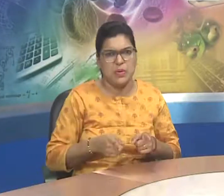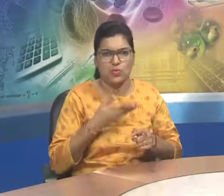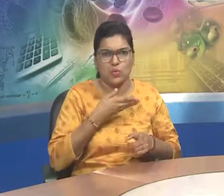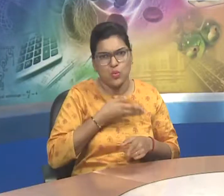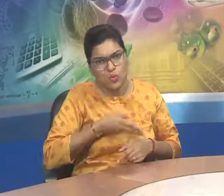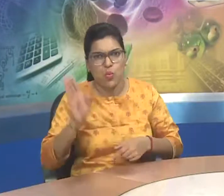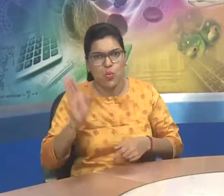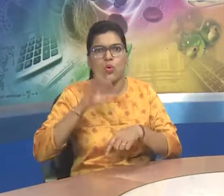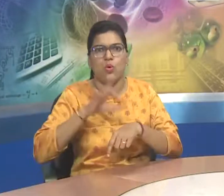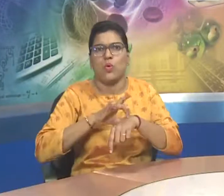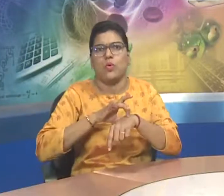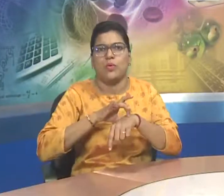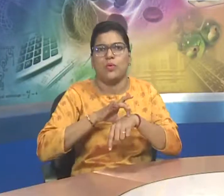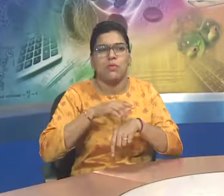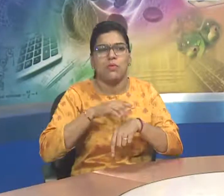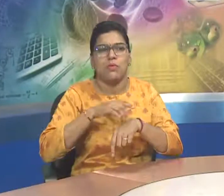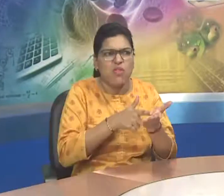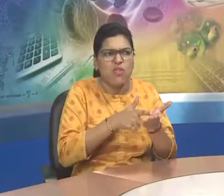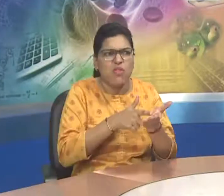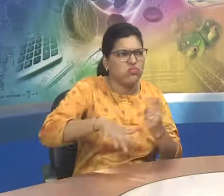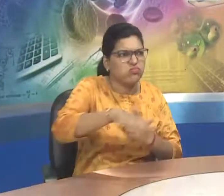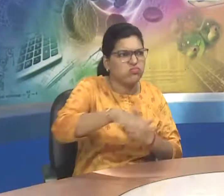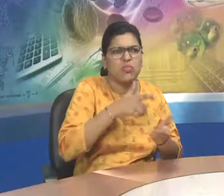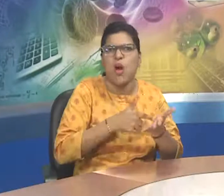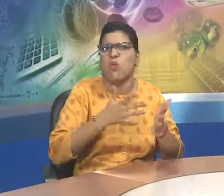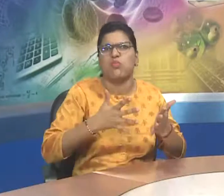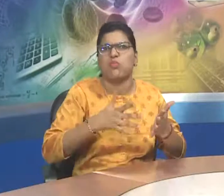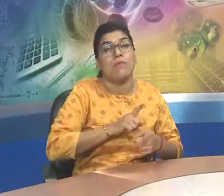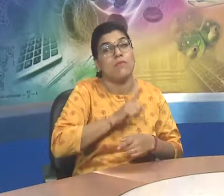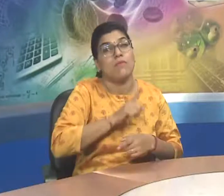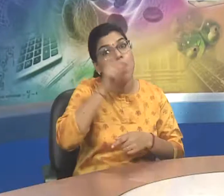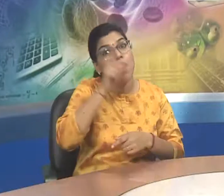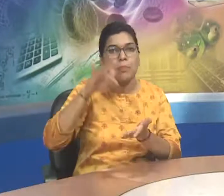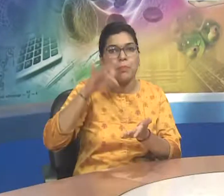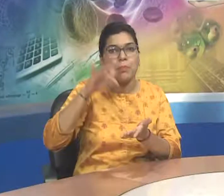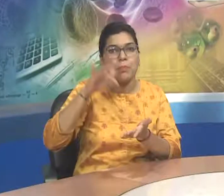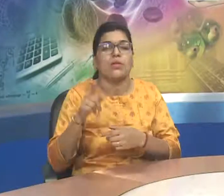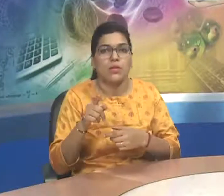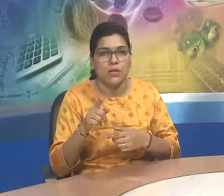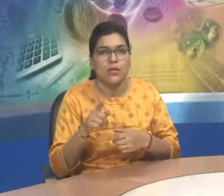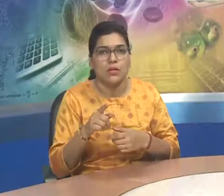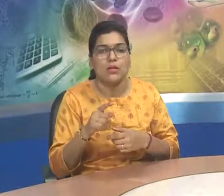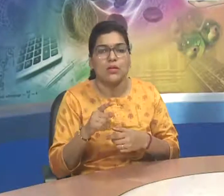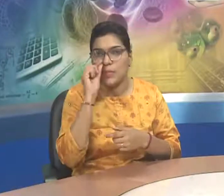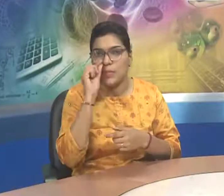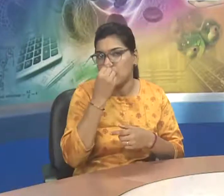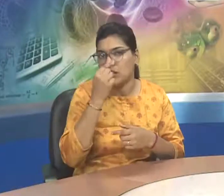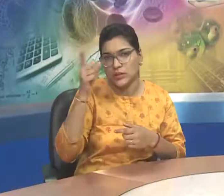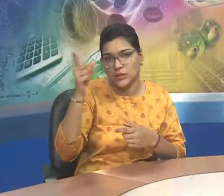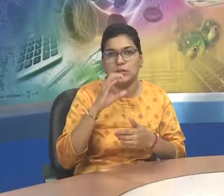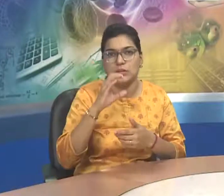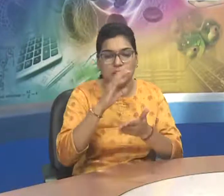When he came for the treatment to Chennai